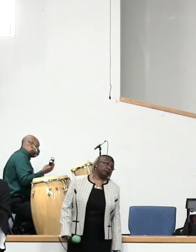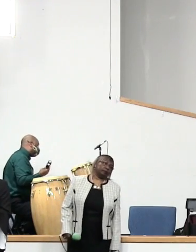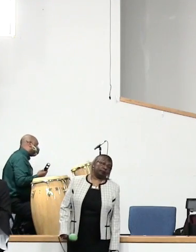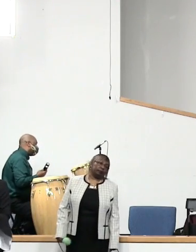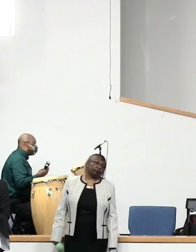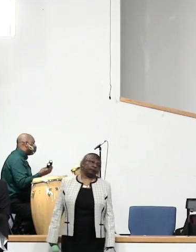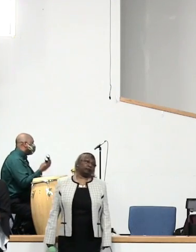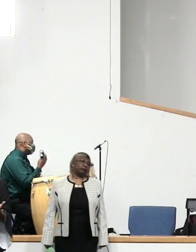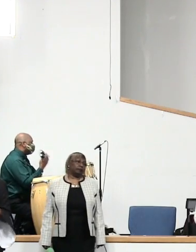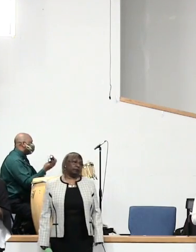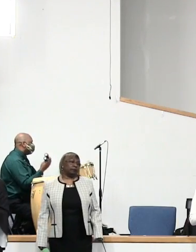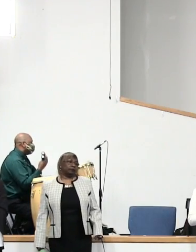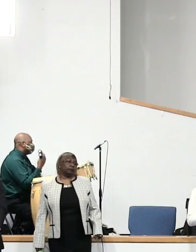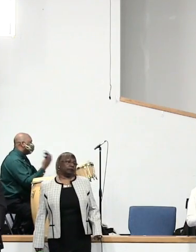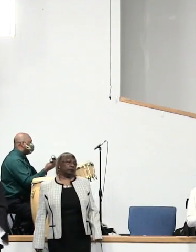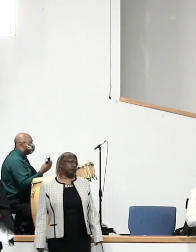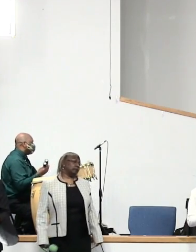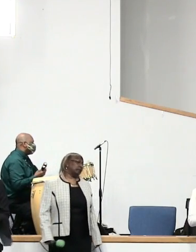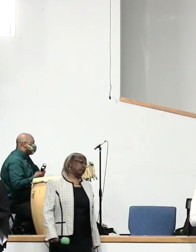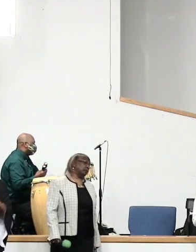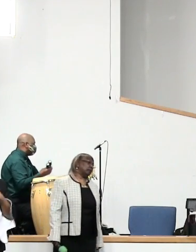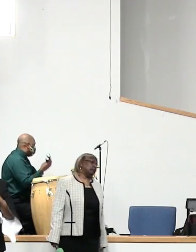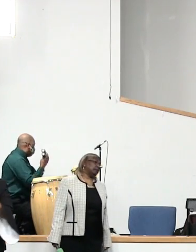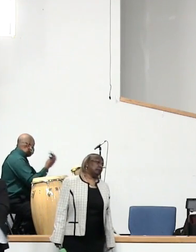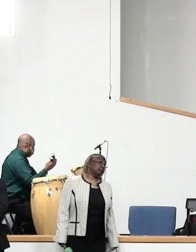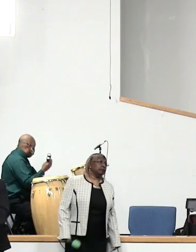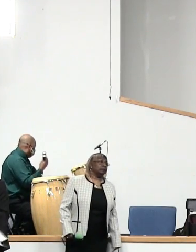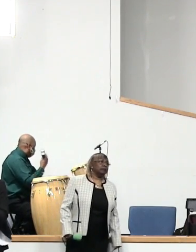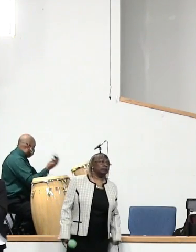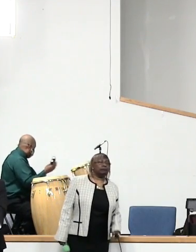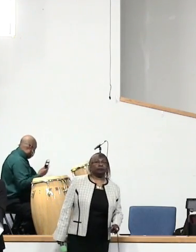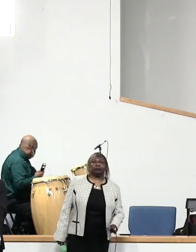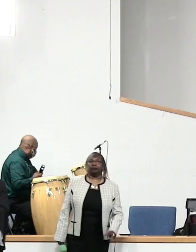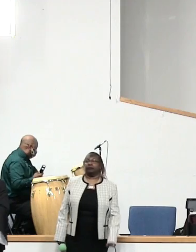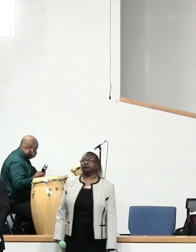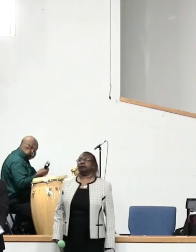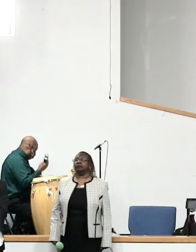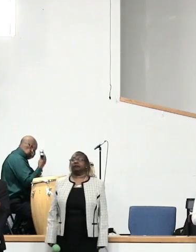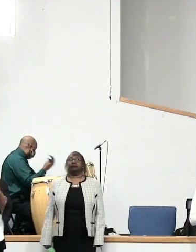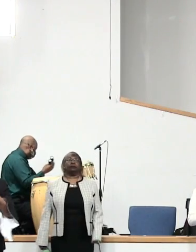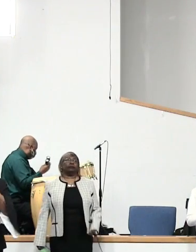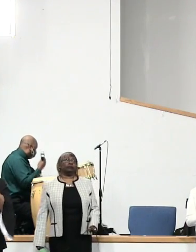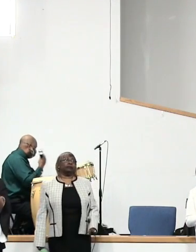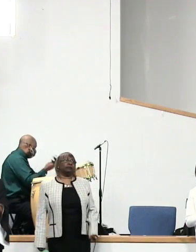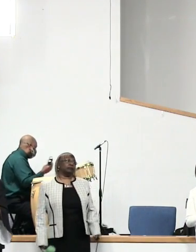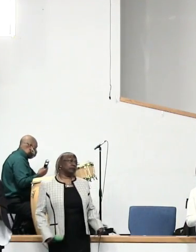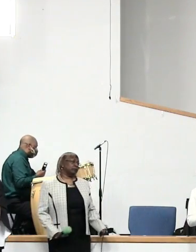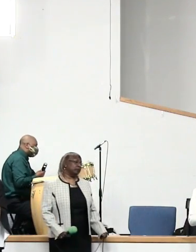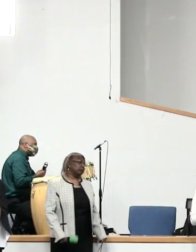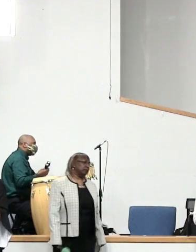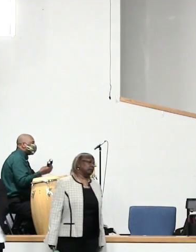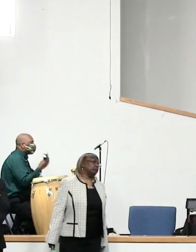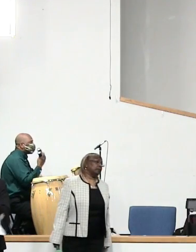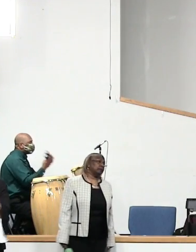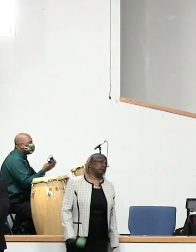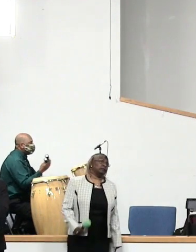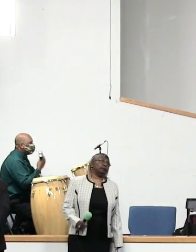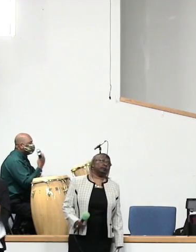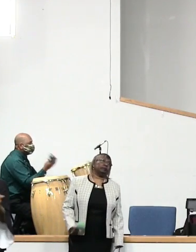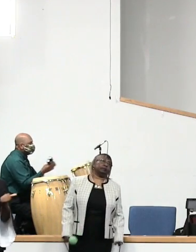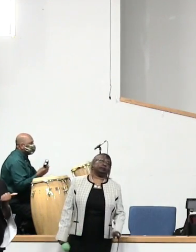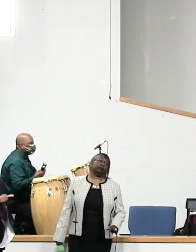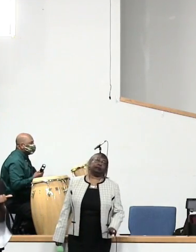What a friend we have in Jesus. All our sins and griefs to bear. What a privilege to